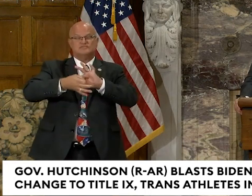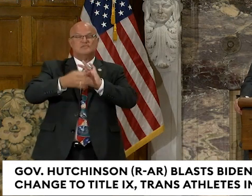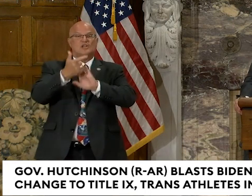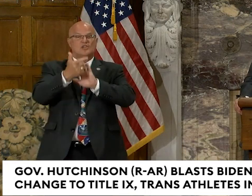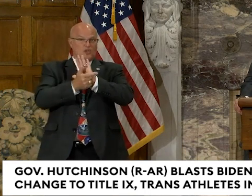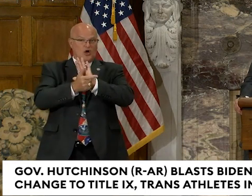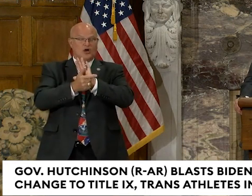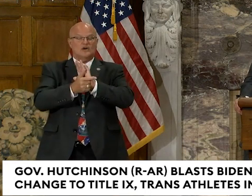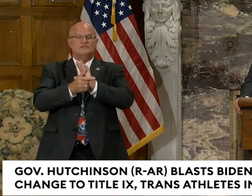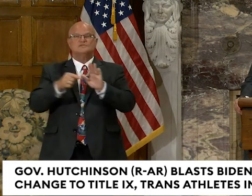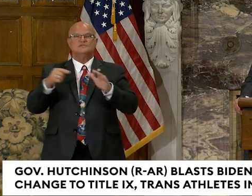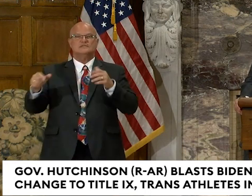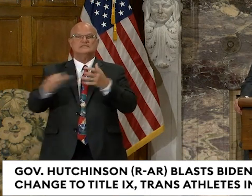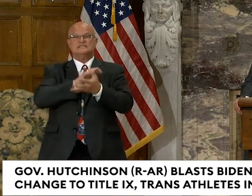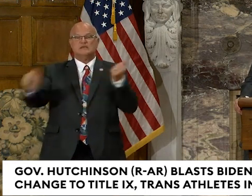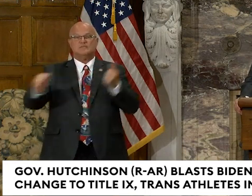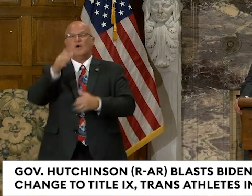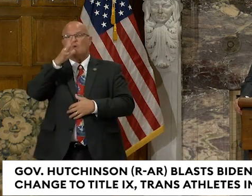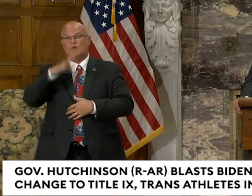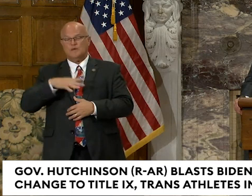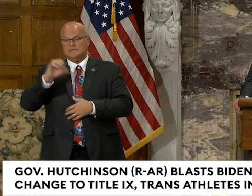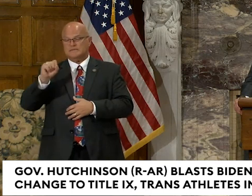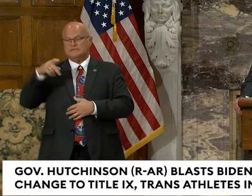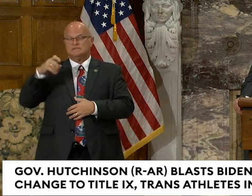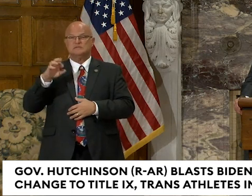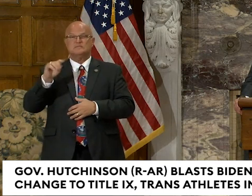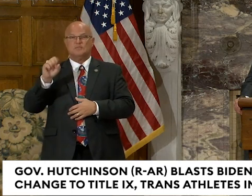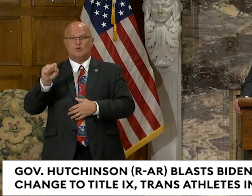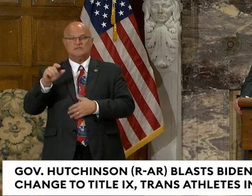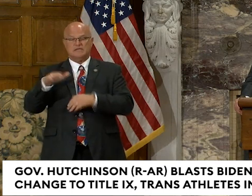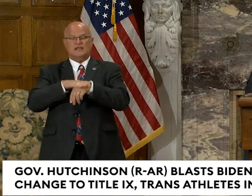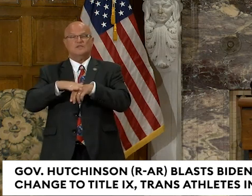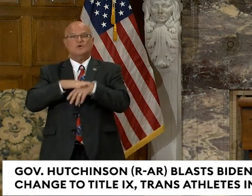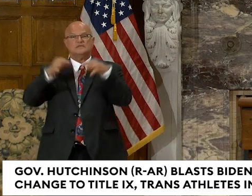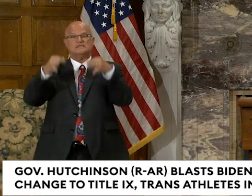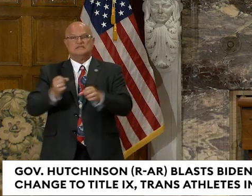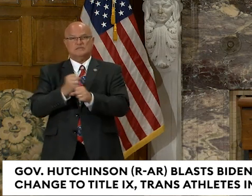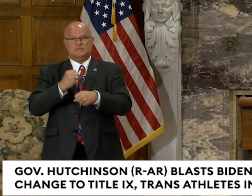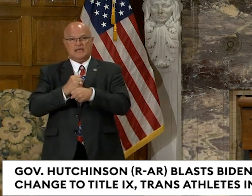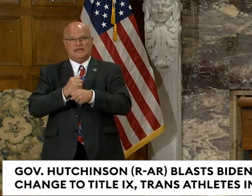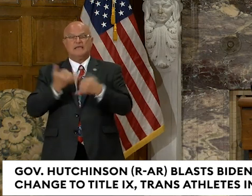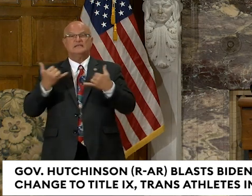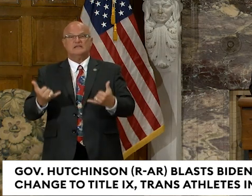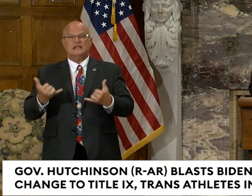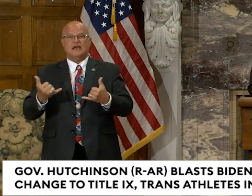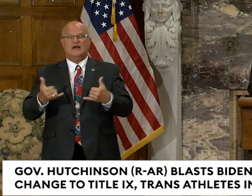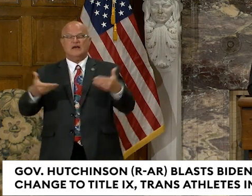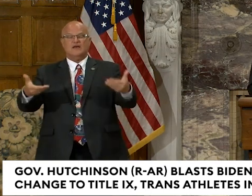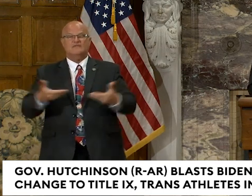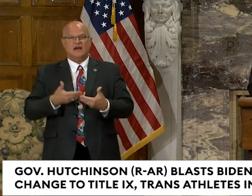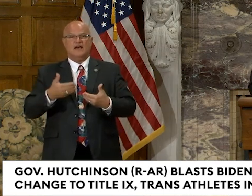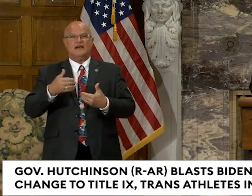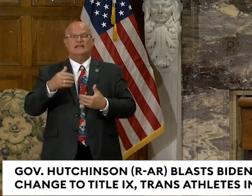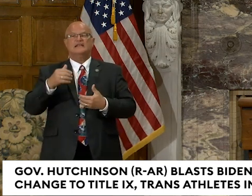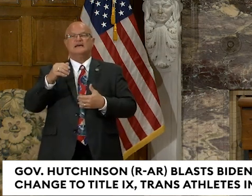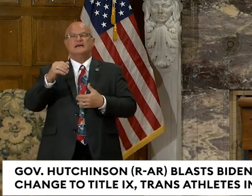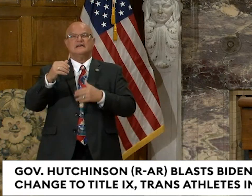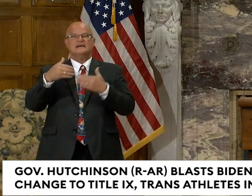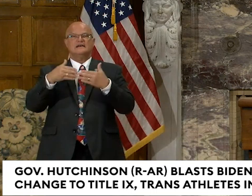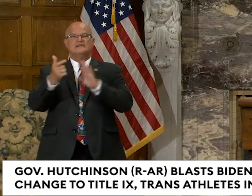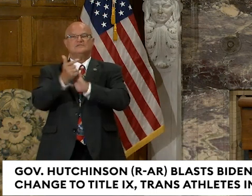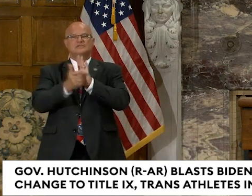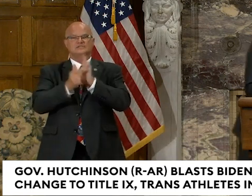law to the detriment of women's sports and local decision making. And with that, I'm going to invite the Attorney General